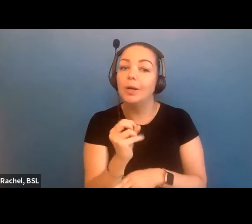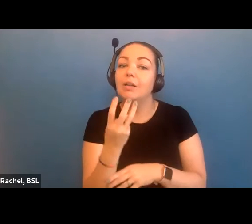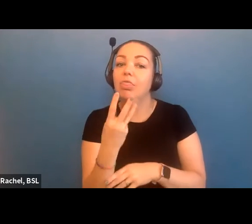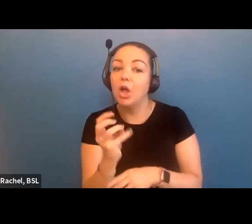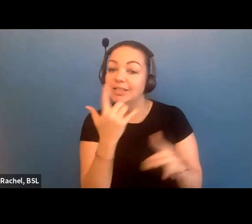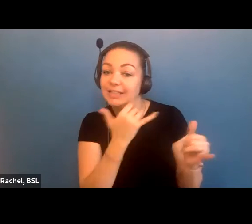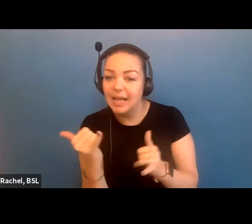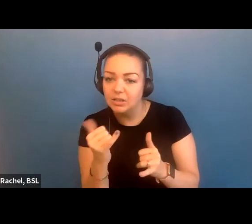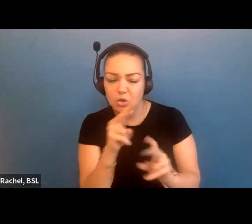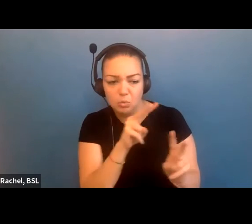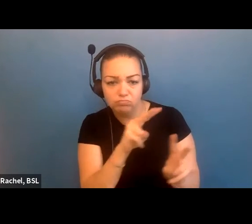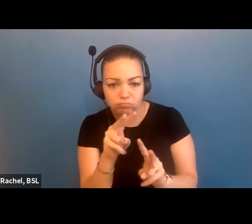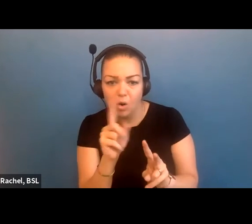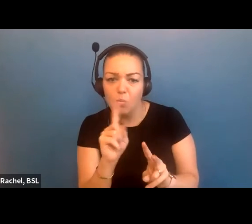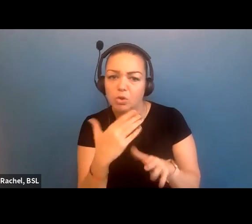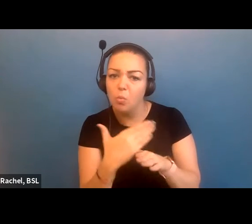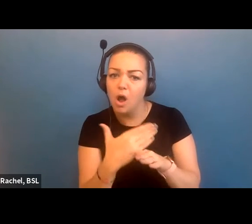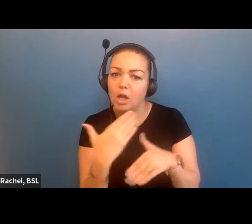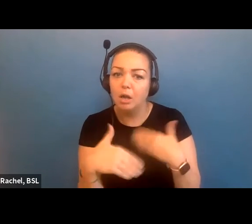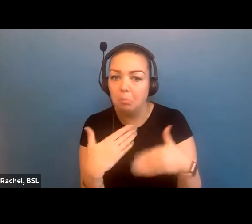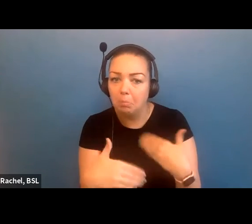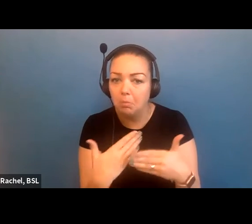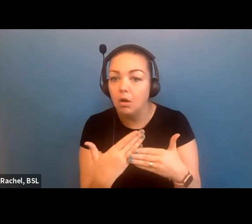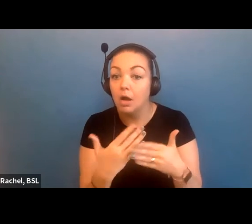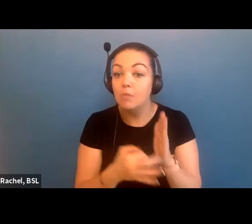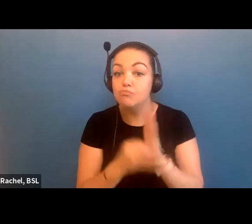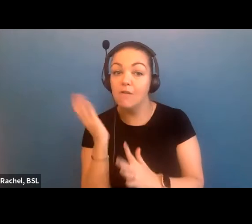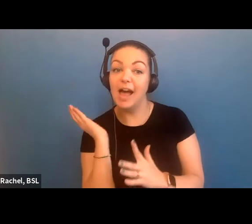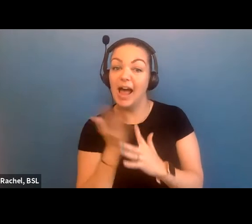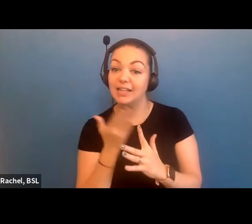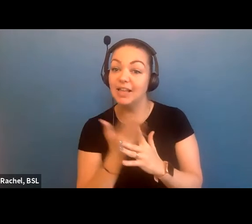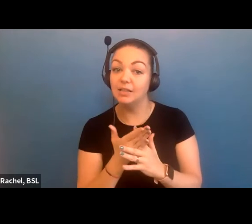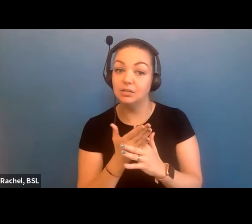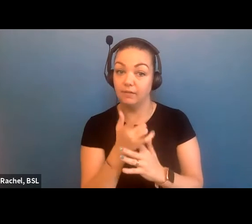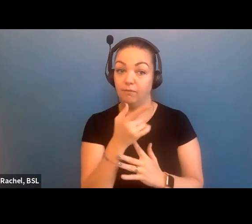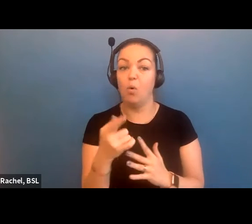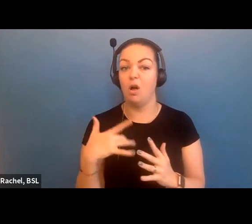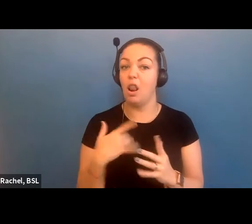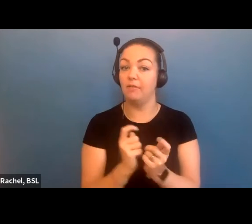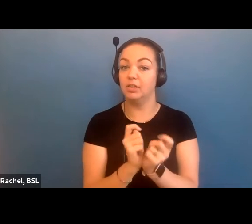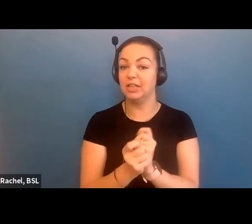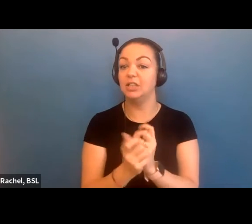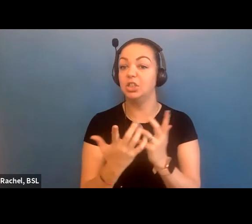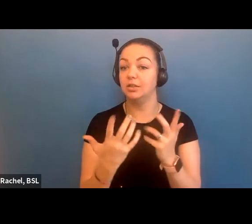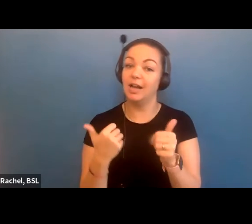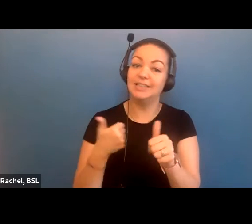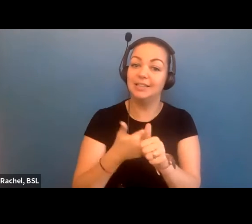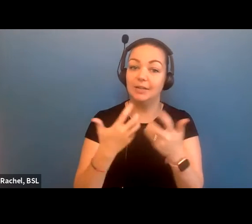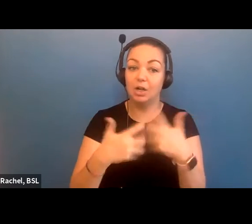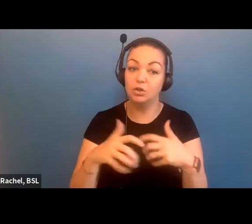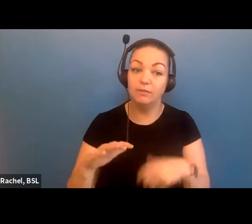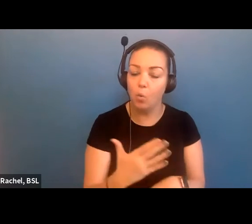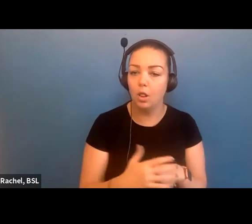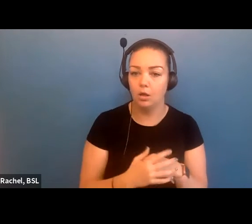improve access to life-changing assistive technology for all. It's a £20 million programme over 5 years to support solutions to